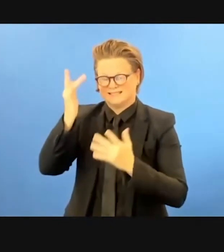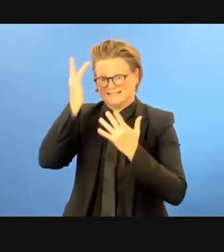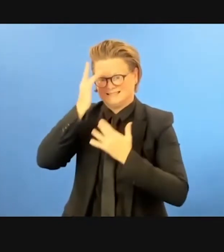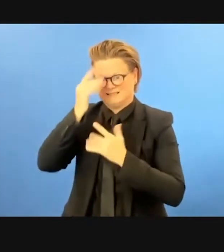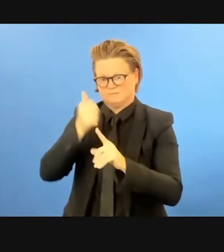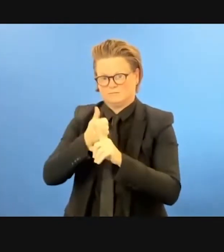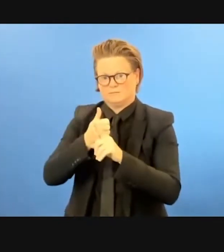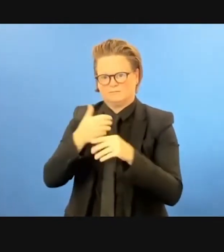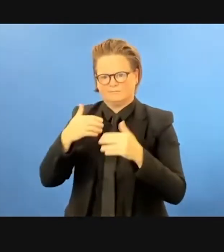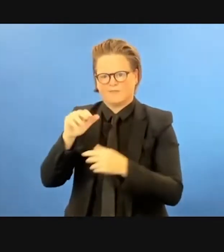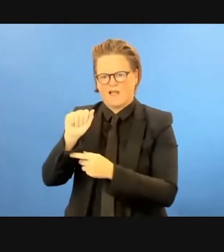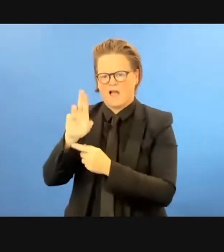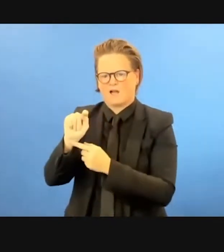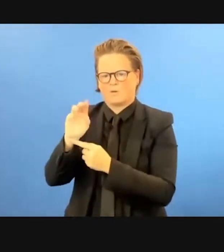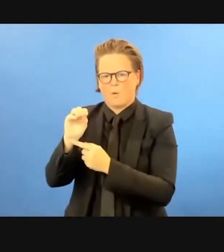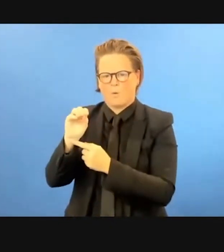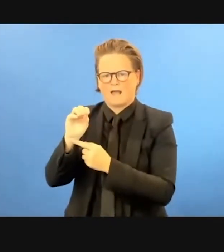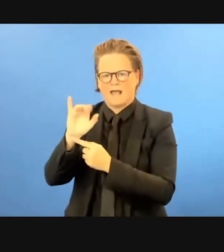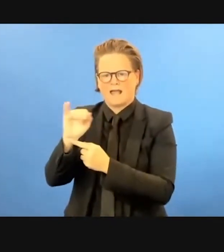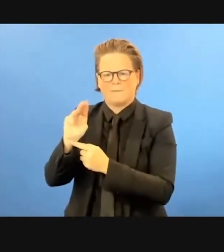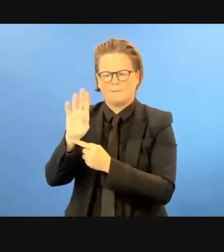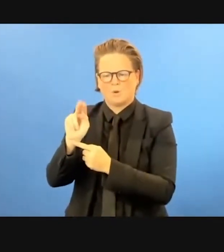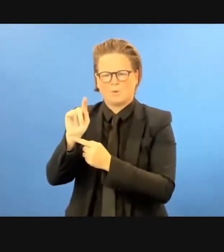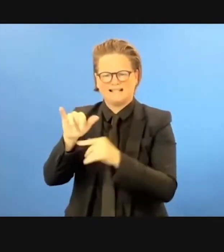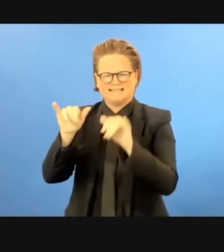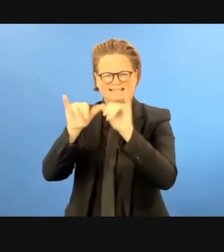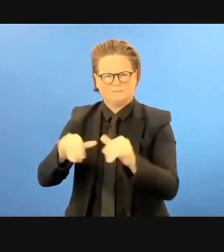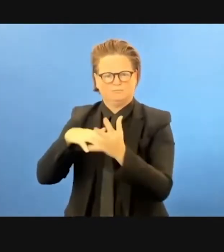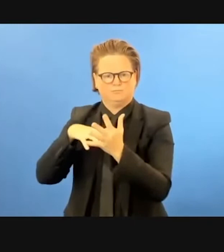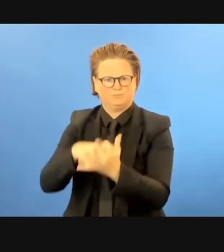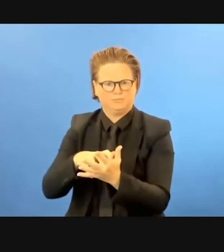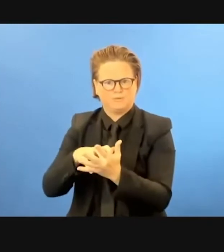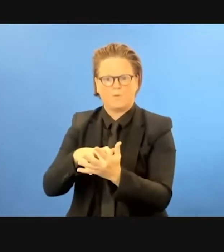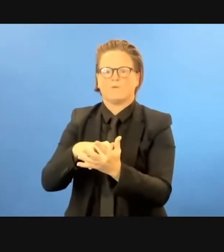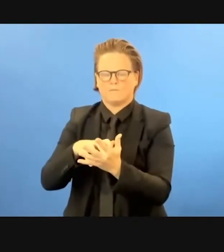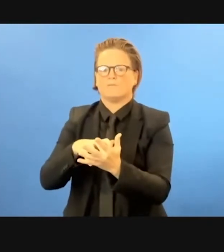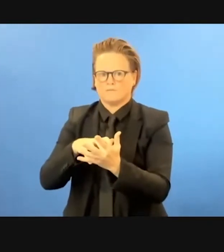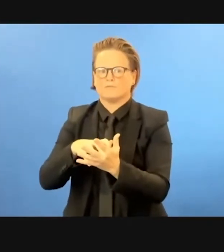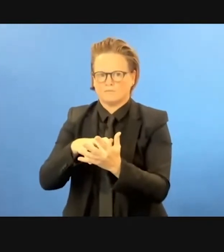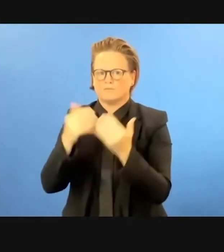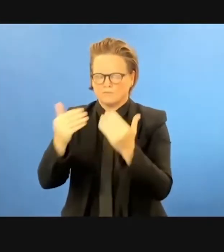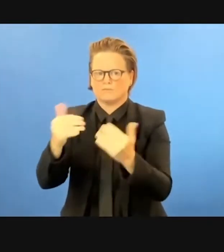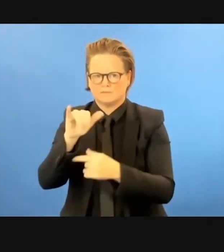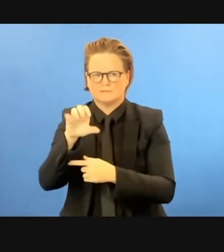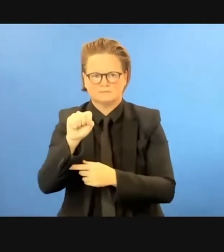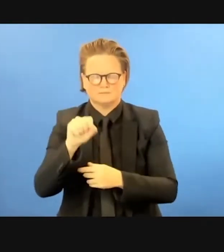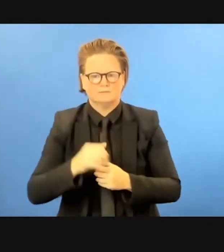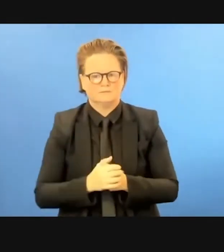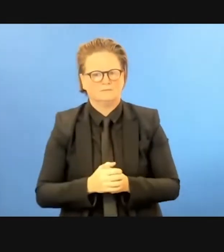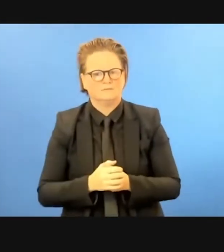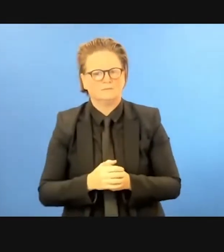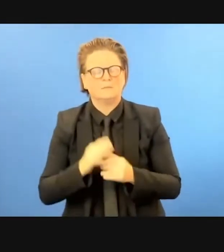other immune weakening medicines, then yes. It is best to check with your provider to understand if you